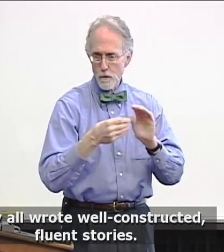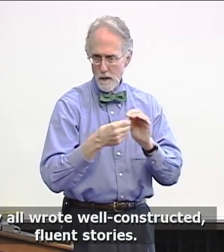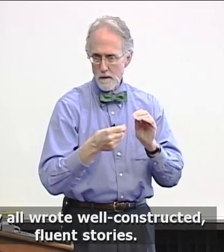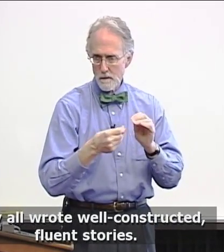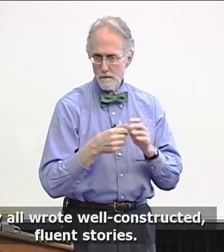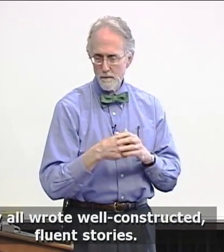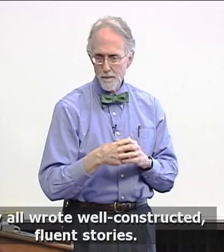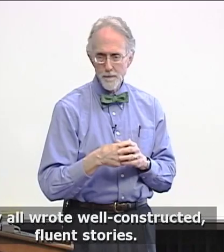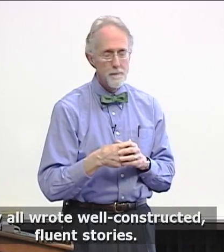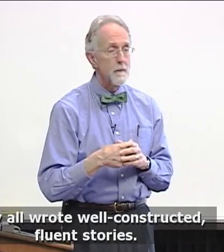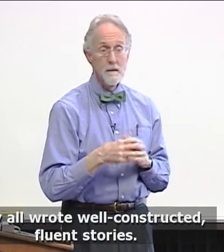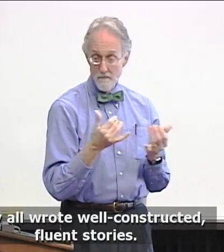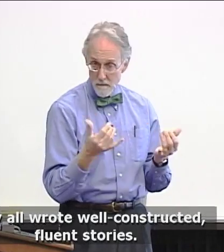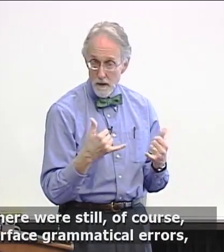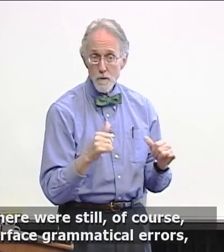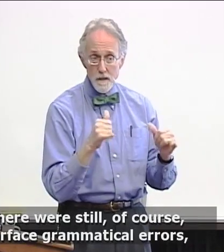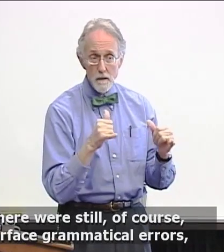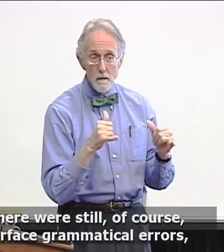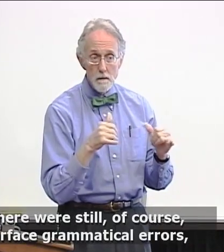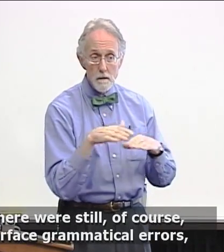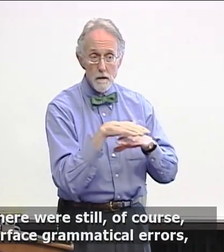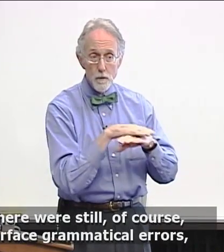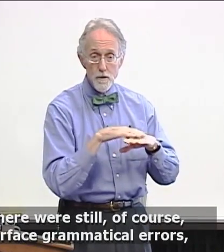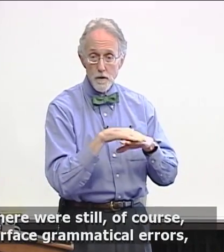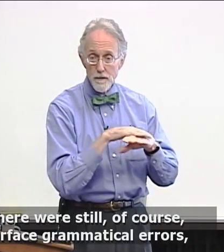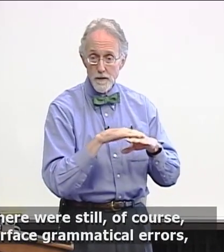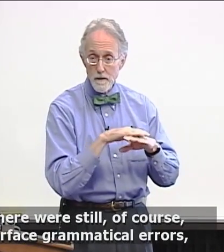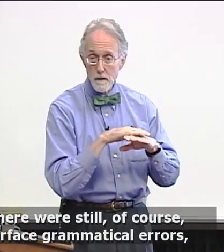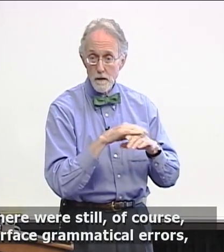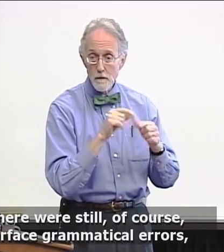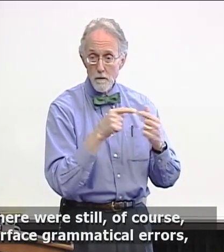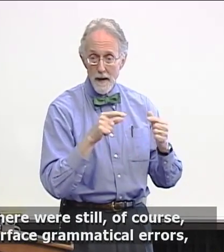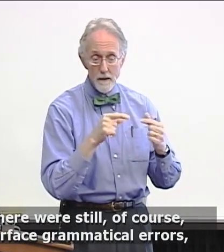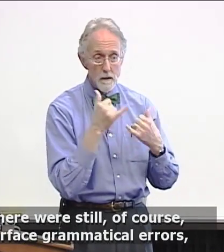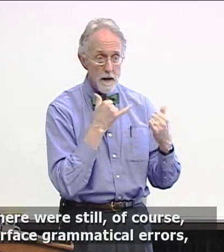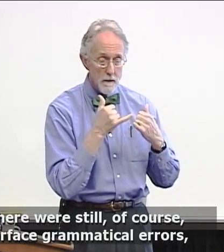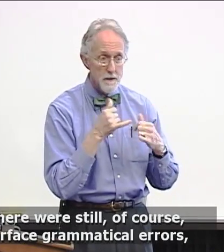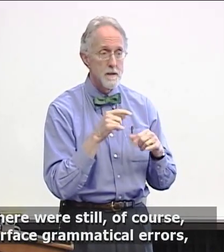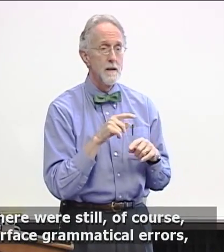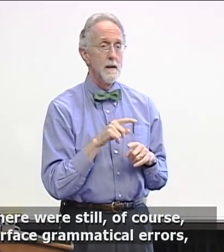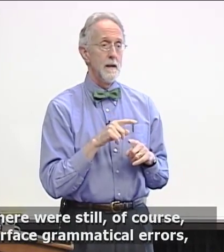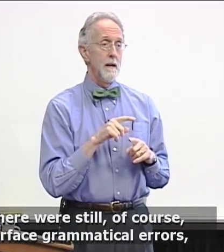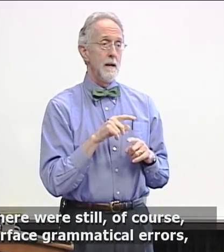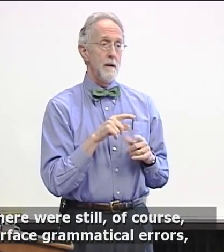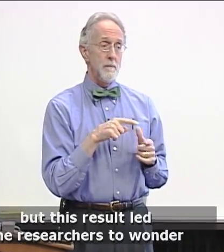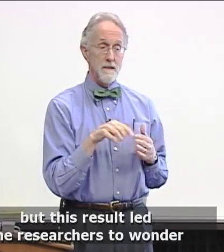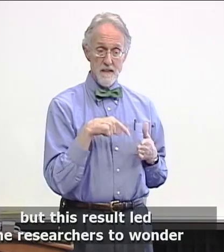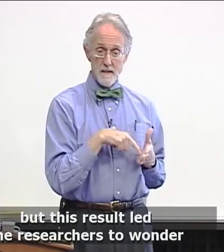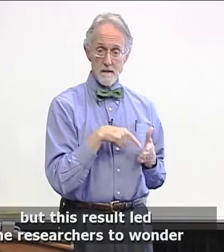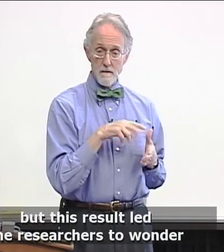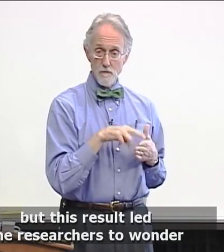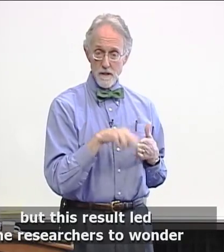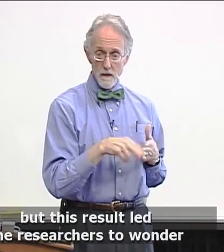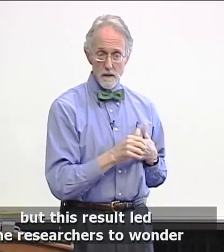stories. There were still, of course, surface grammatical errors, but this result led